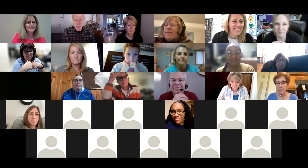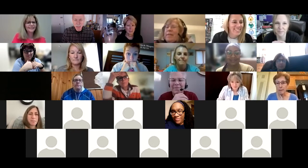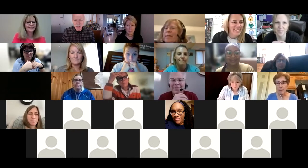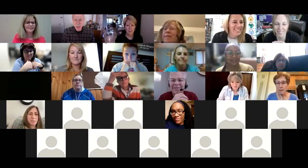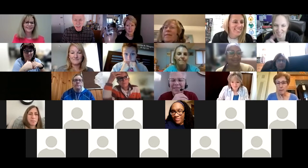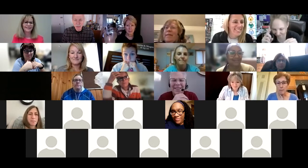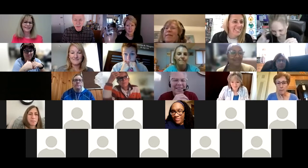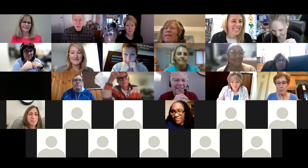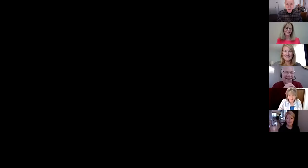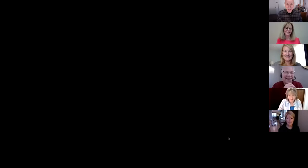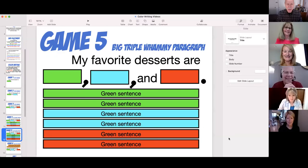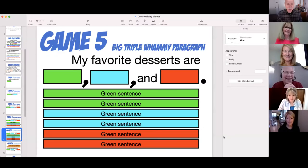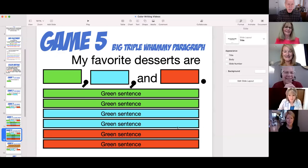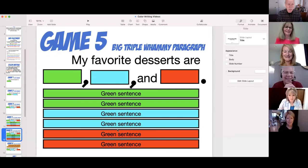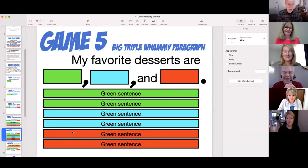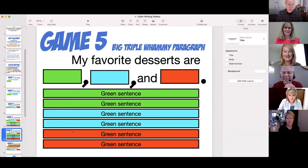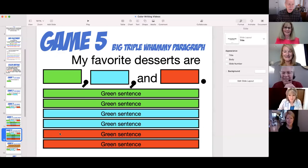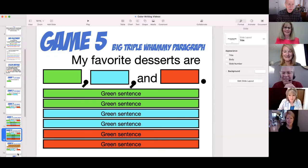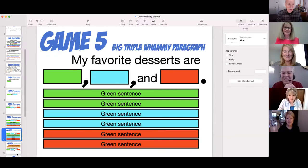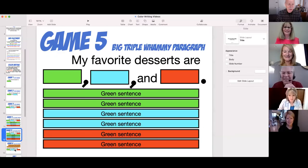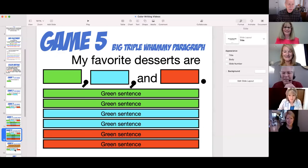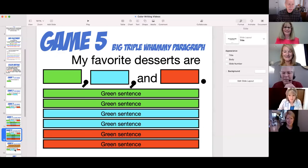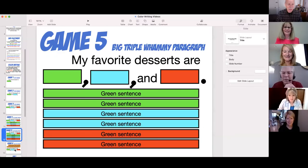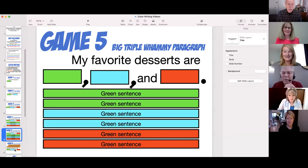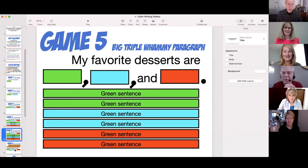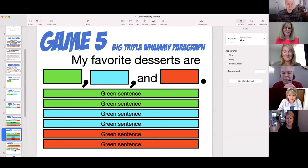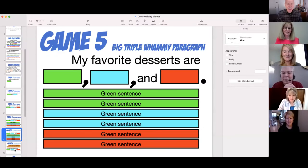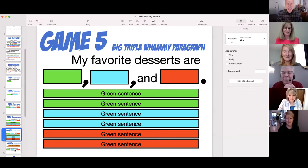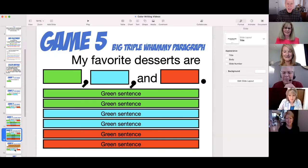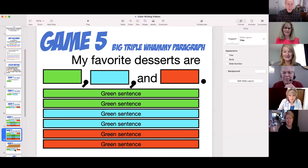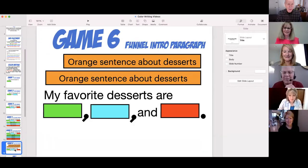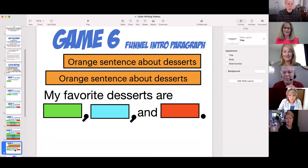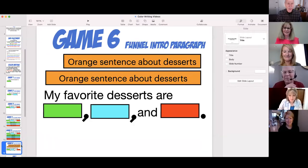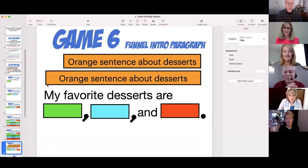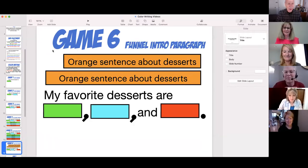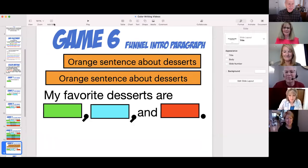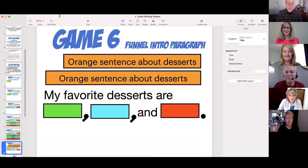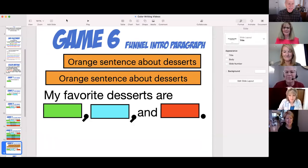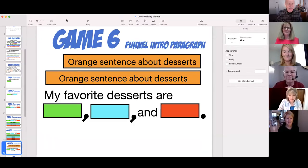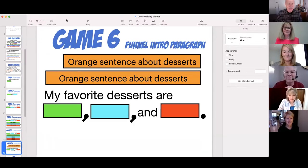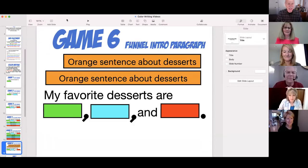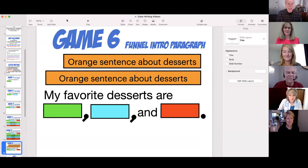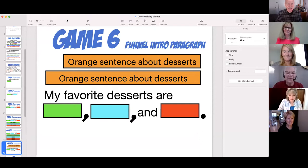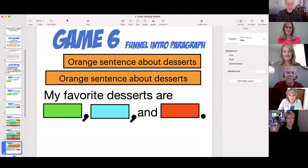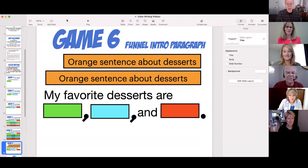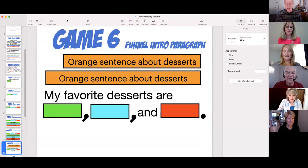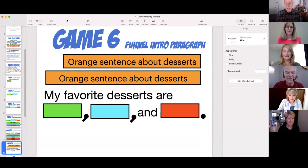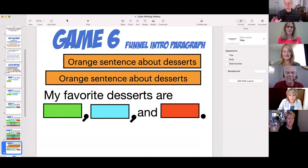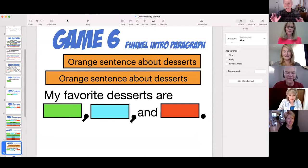I bet you have created some papers in your time that you thought, I don't know what these kids are thinking. Dorothy, listen